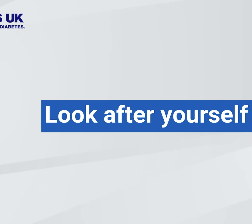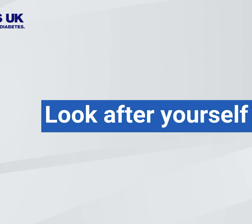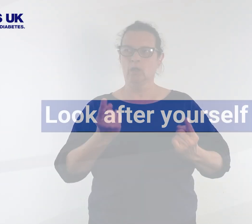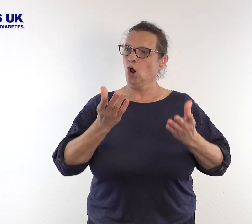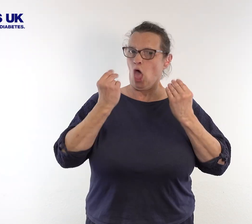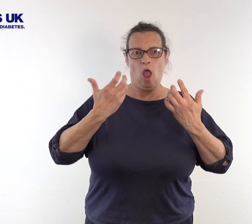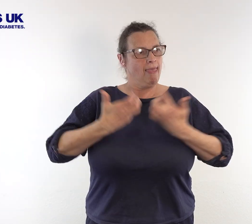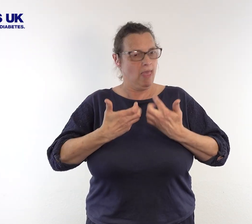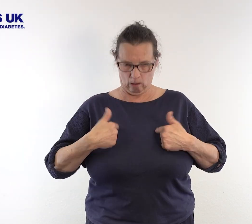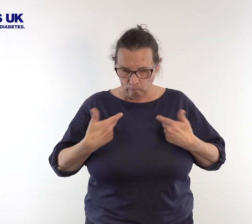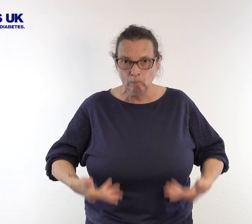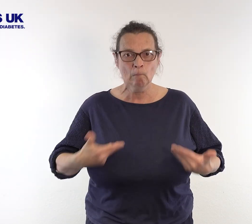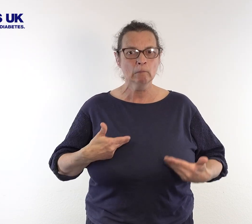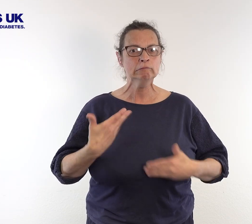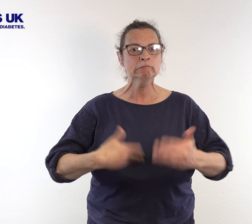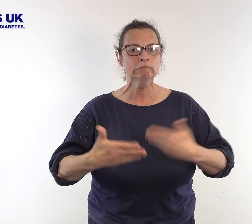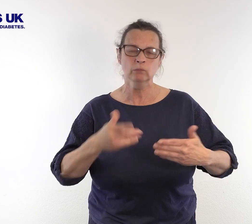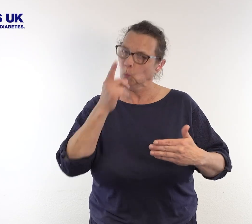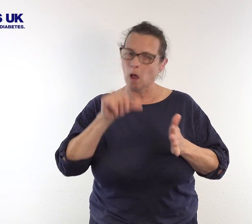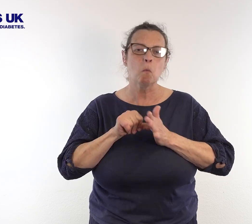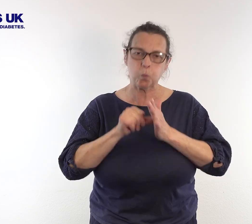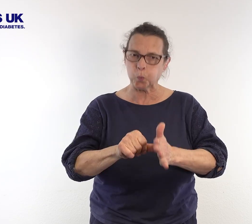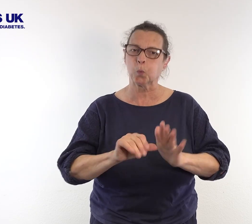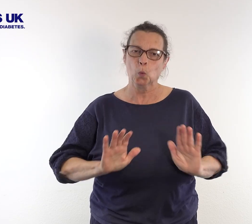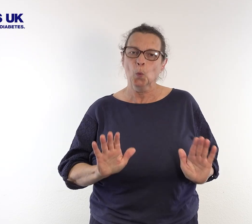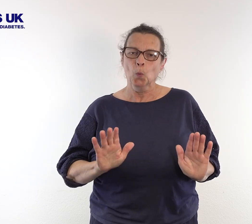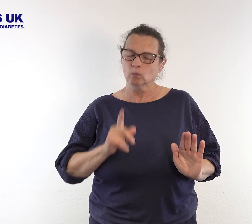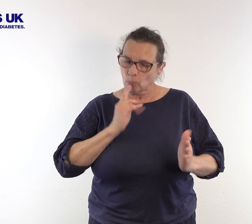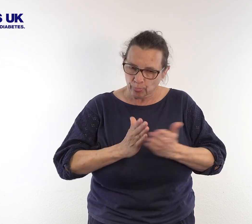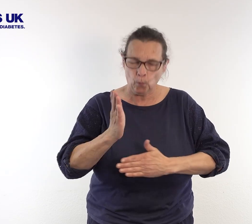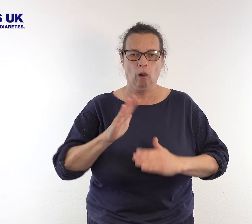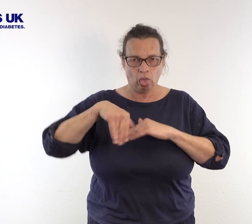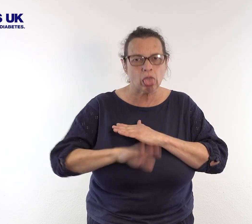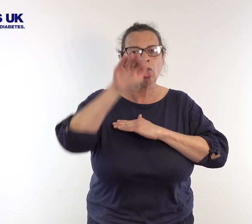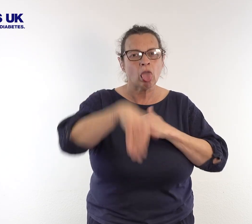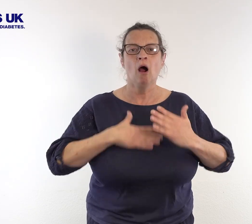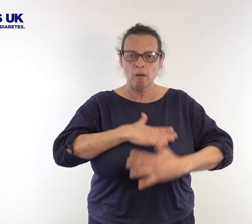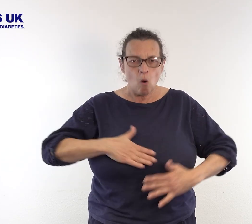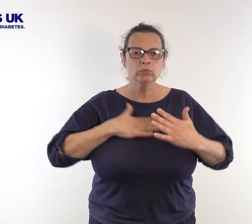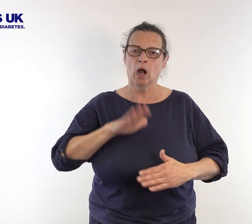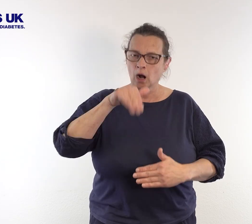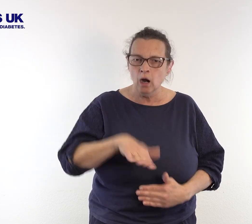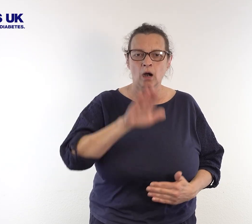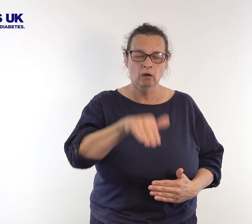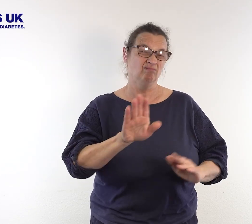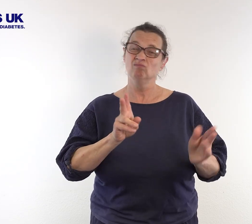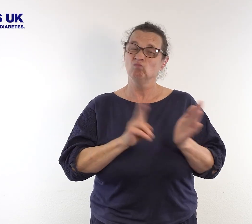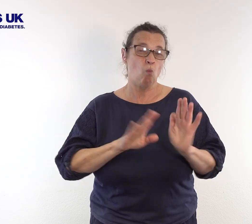Look after yourself. Being told you have diabetes can be a real shock, and learning to live with it can be a challenge. You might